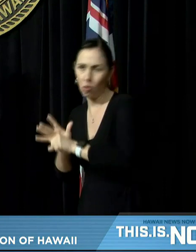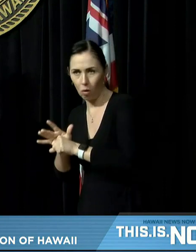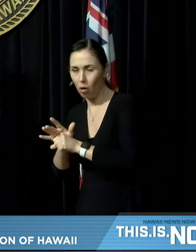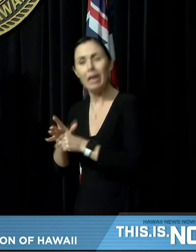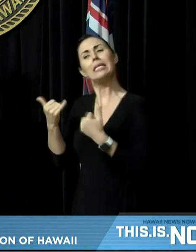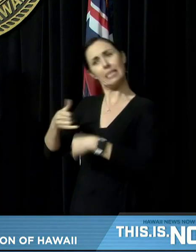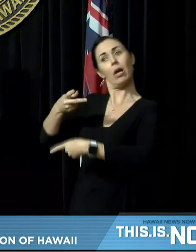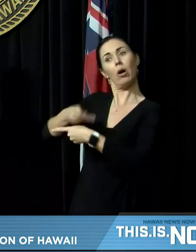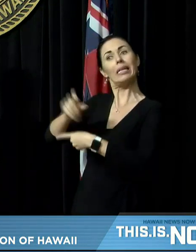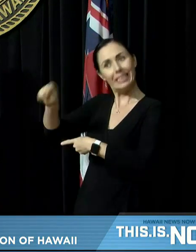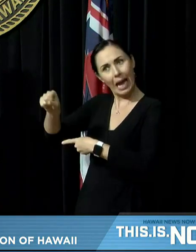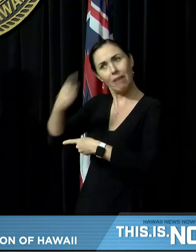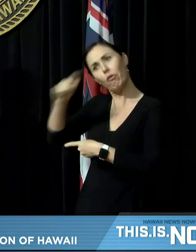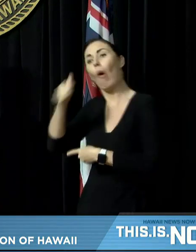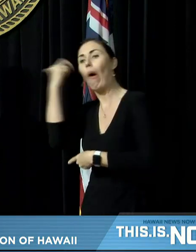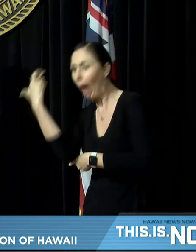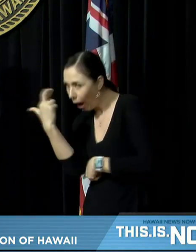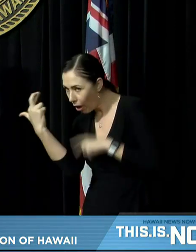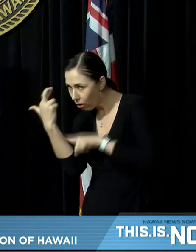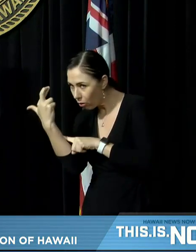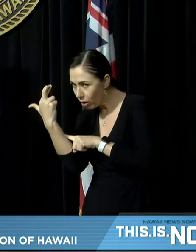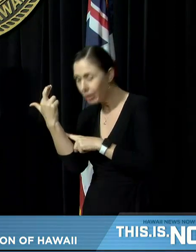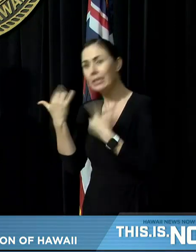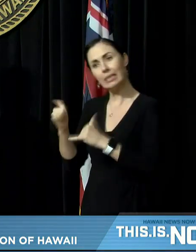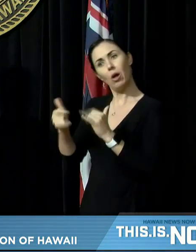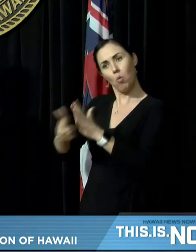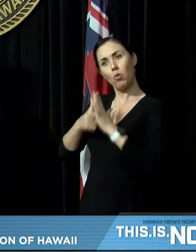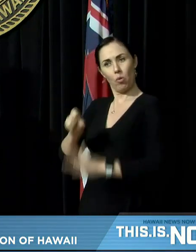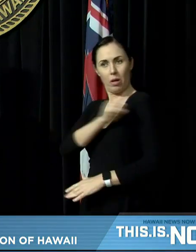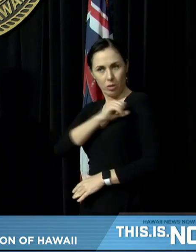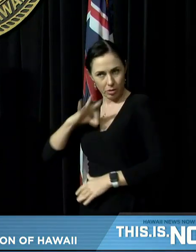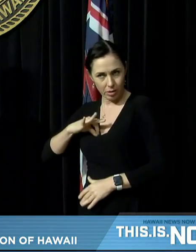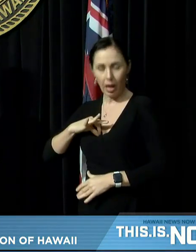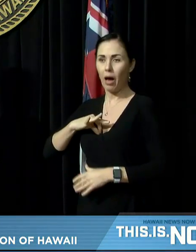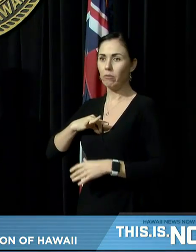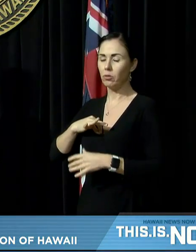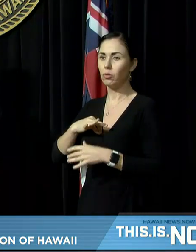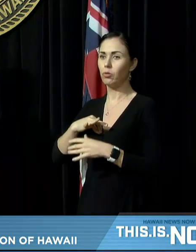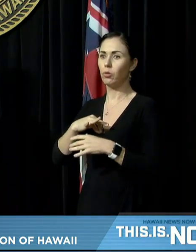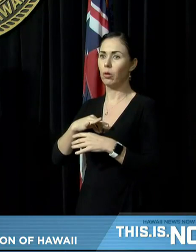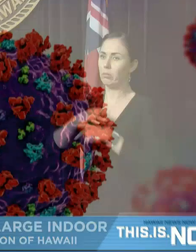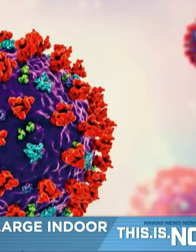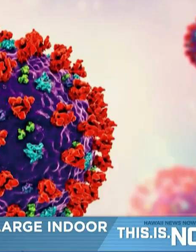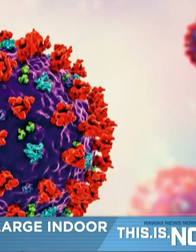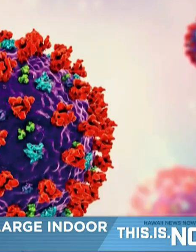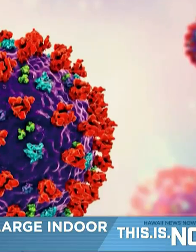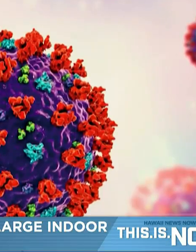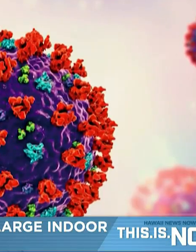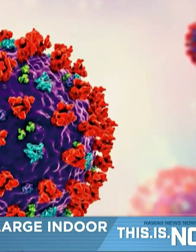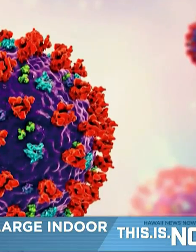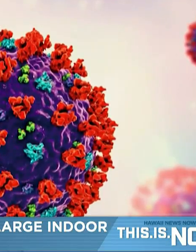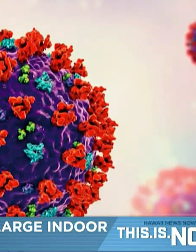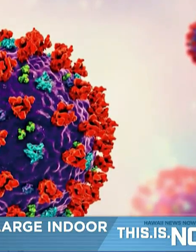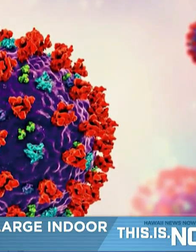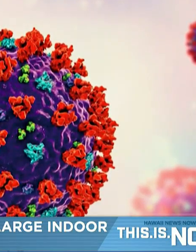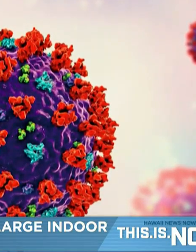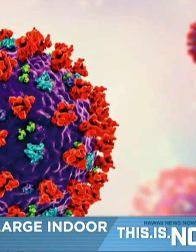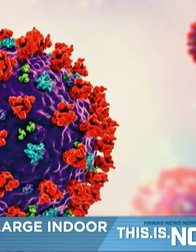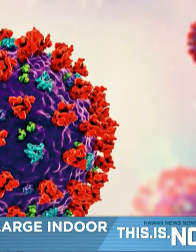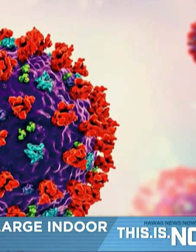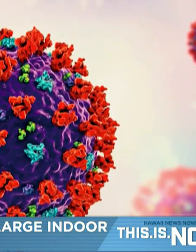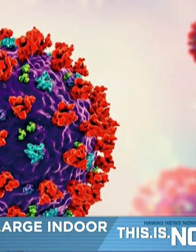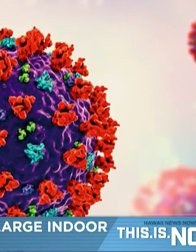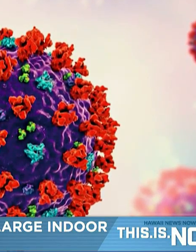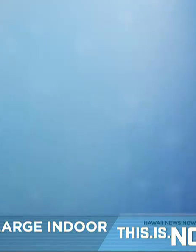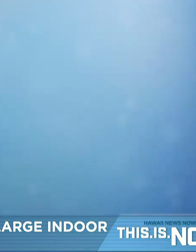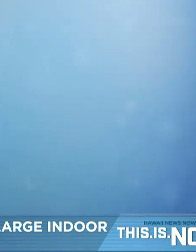take care of them. And we still have to take those precautions because they are COVID positive. At this news conference, the mayor also